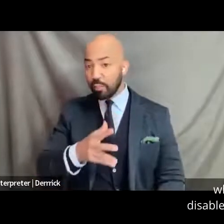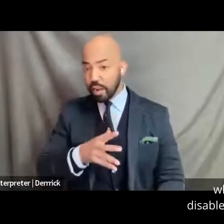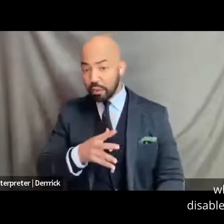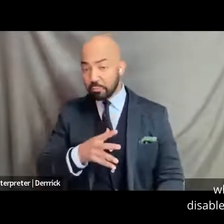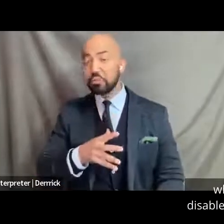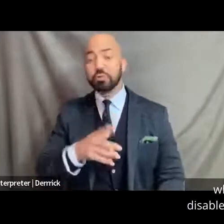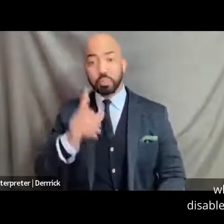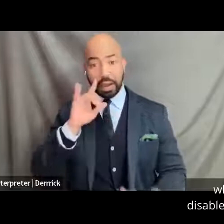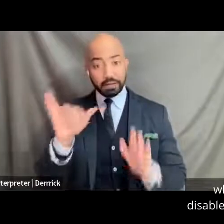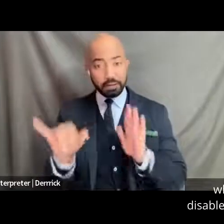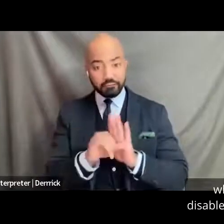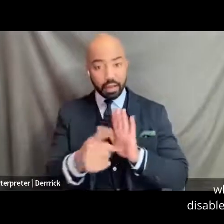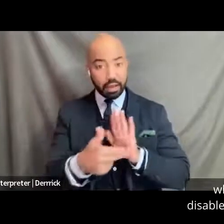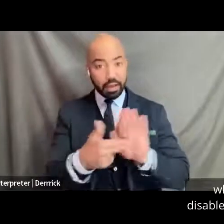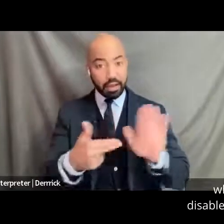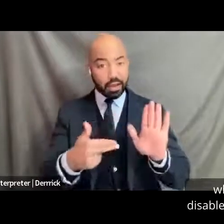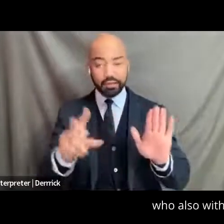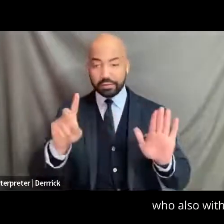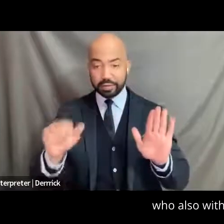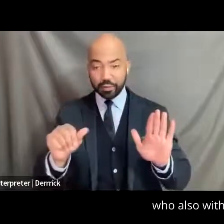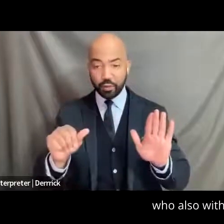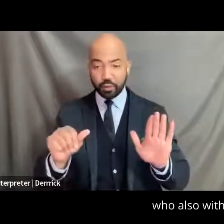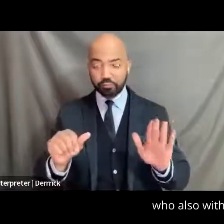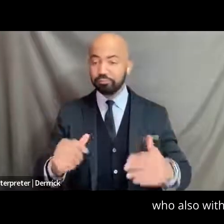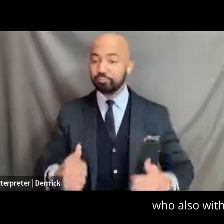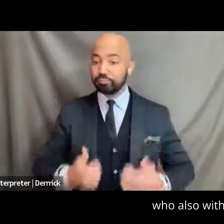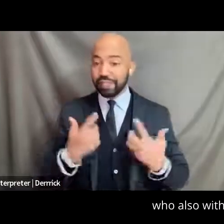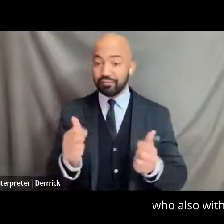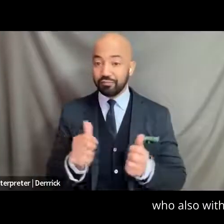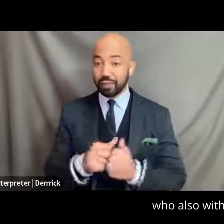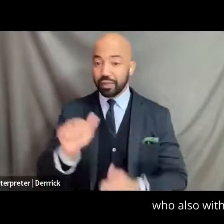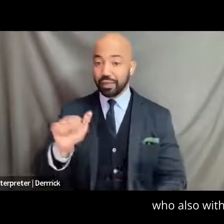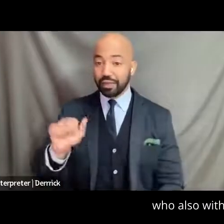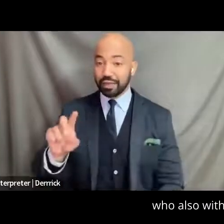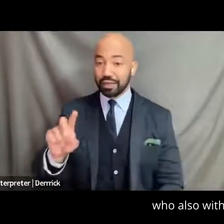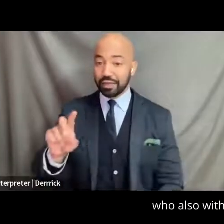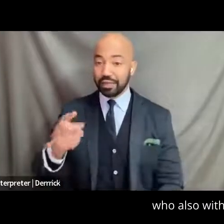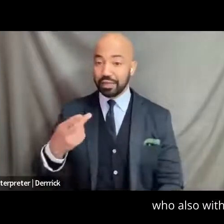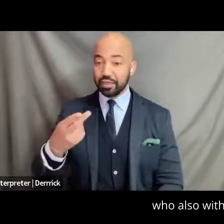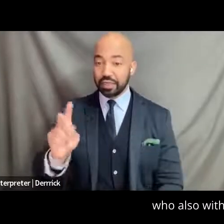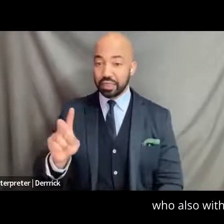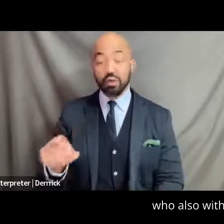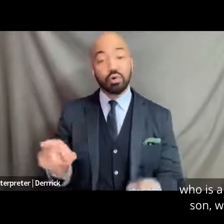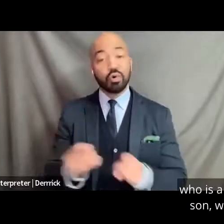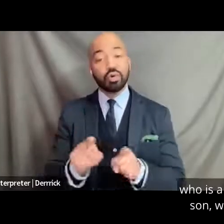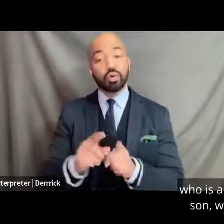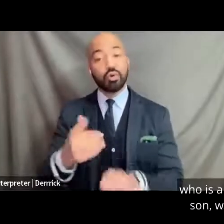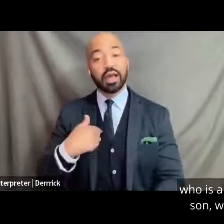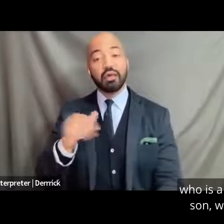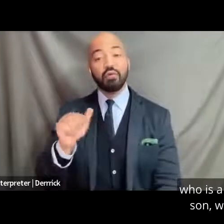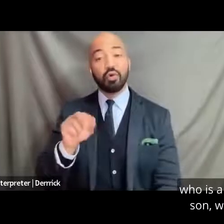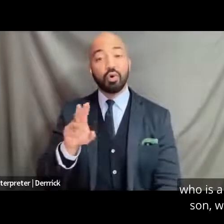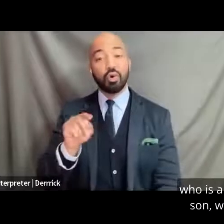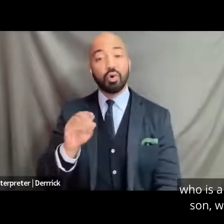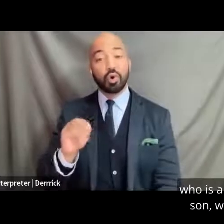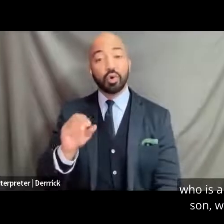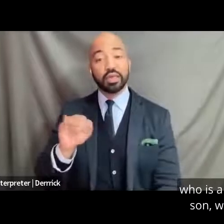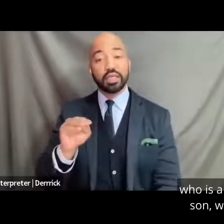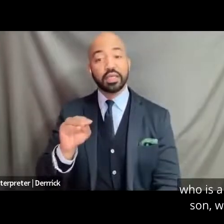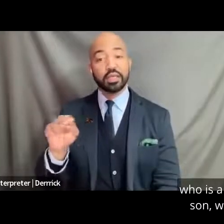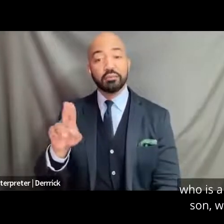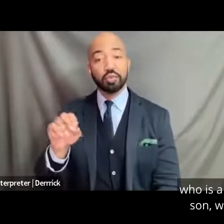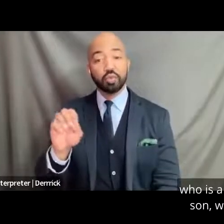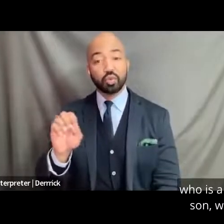disabled living with adhd who uh also with an autoimmune disorder um who is a mother to an